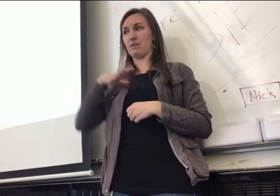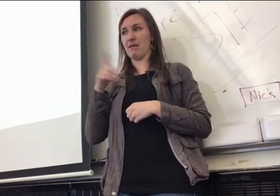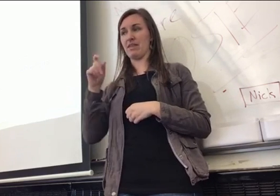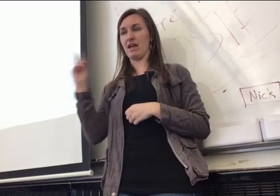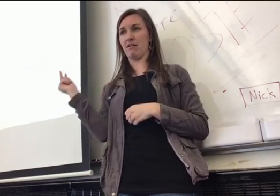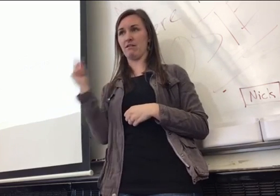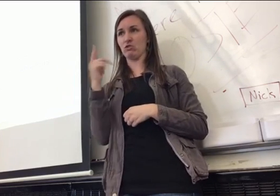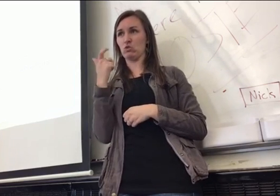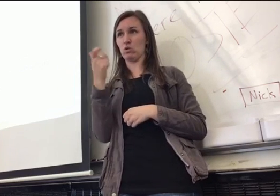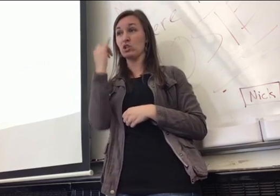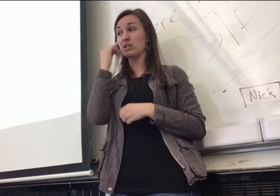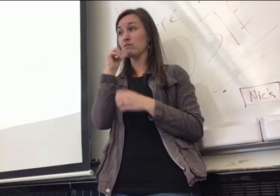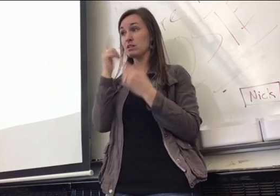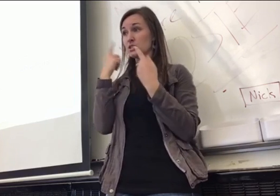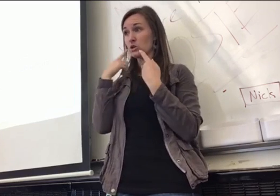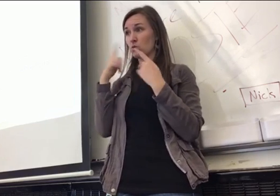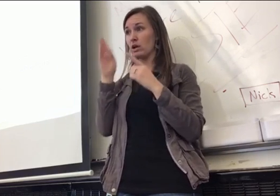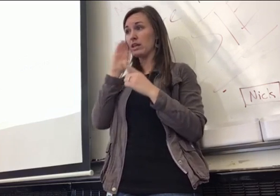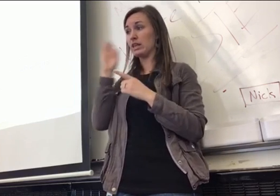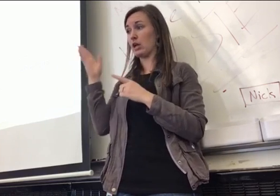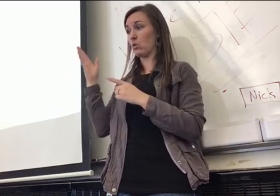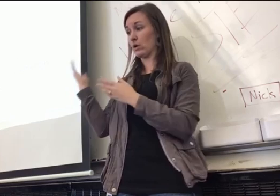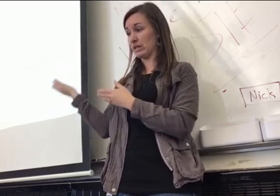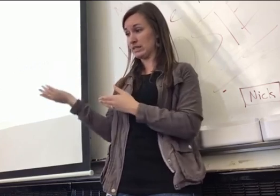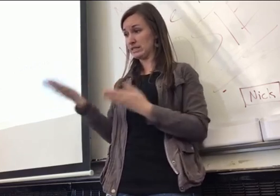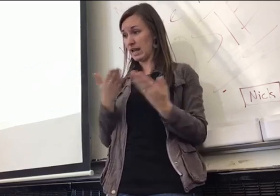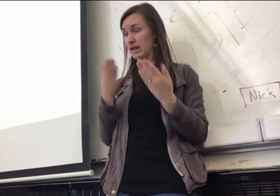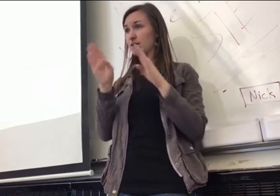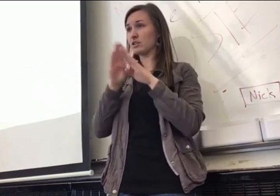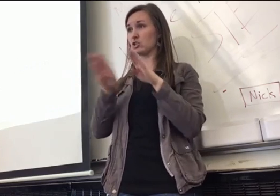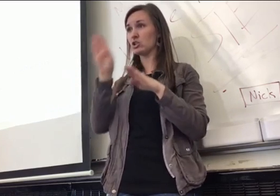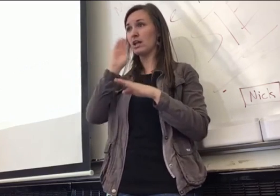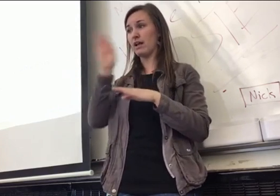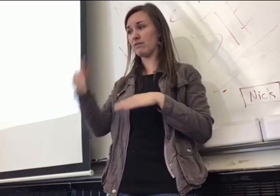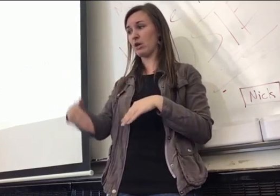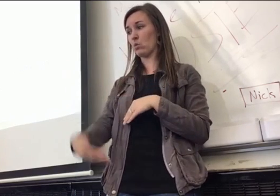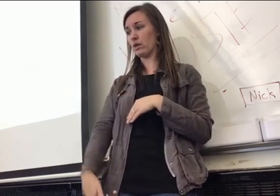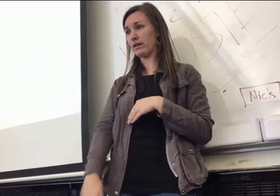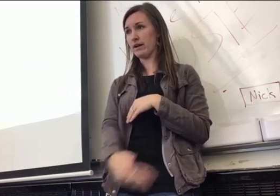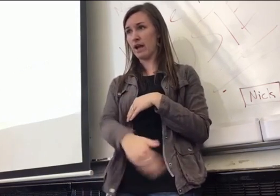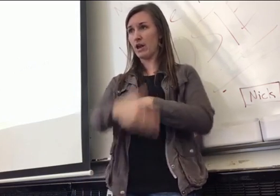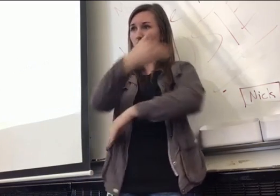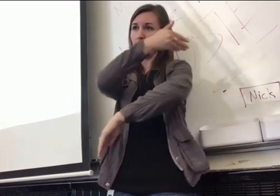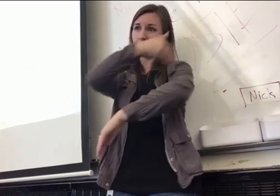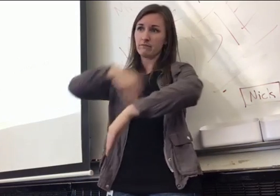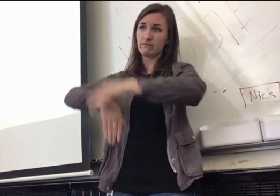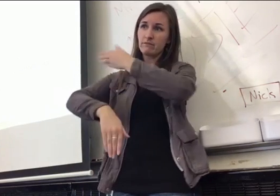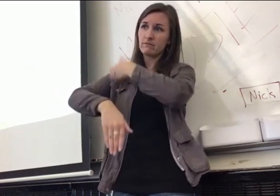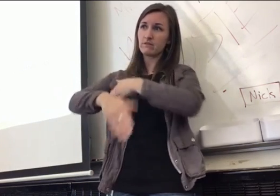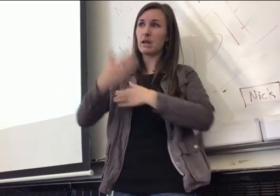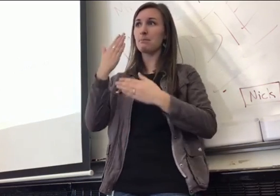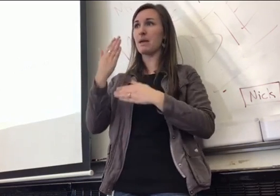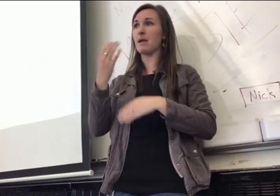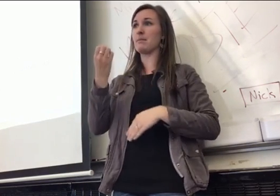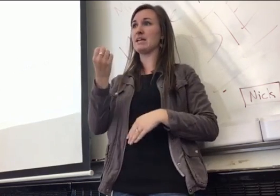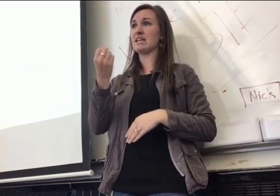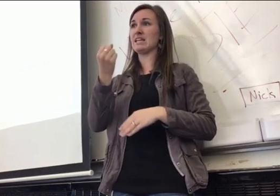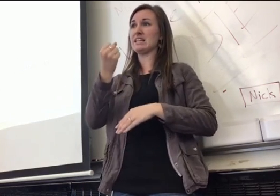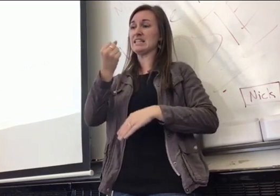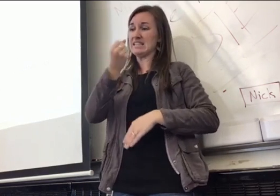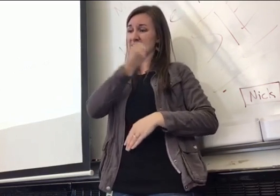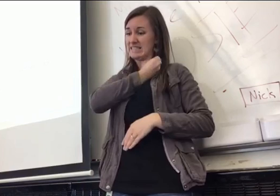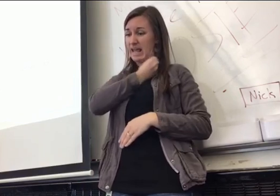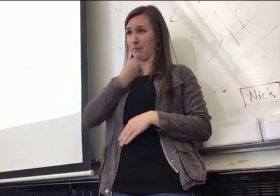they'll take all the children, and they'll typically cut off a couple of limbs. Maybe they'll stab them, make them suffer, until they eventually